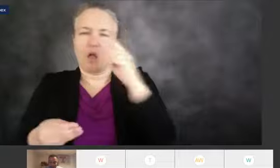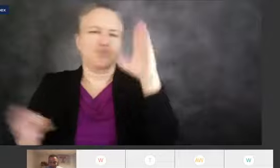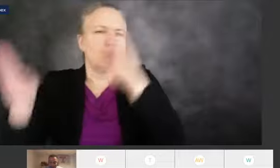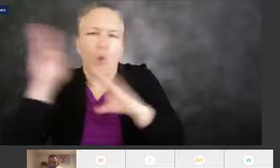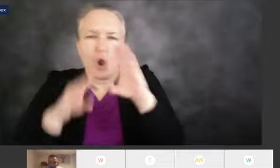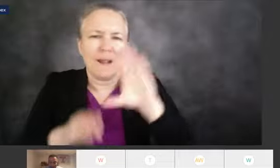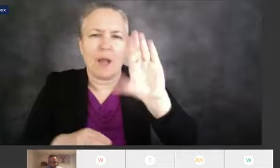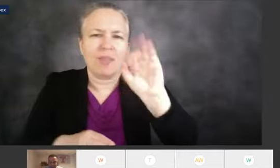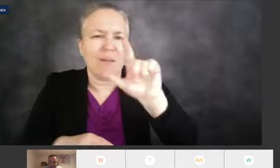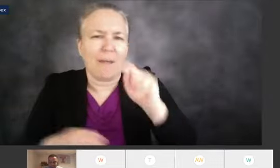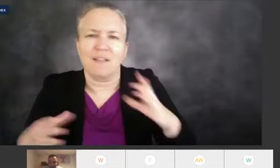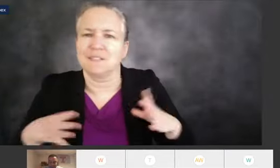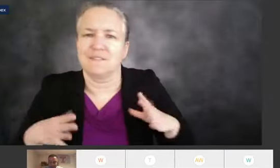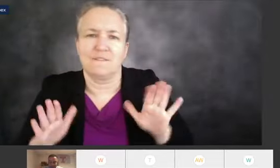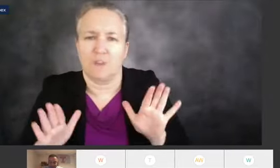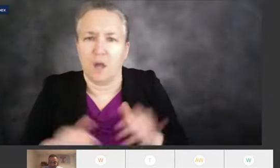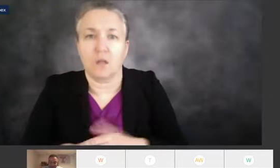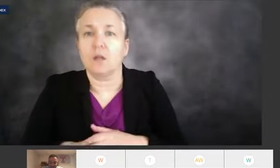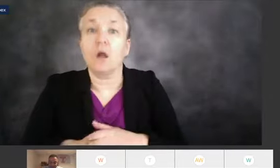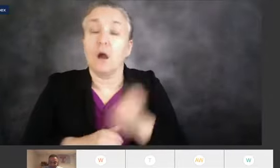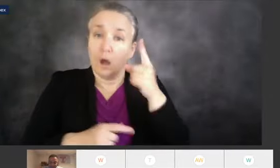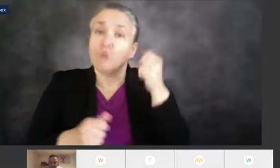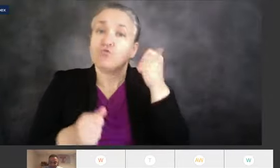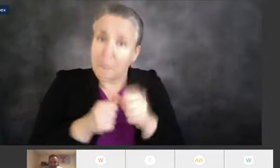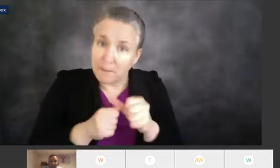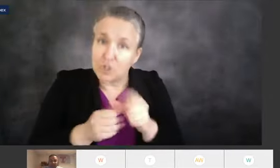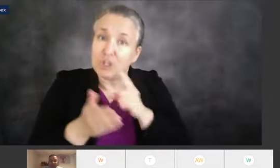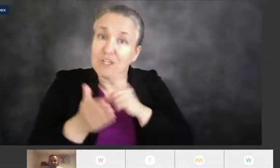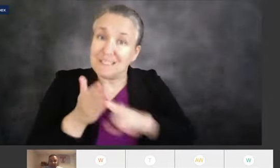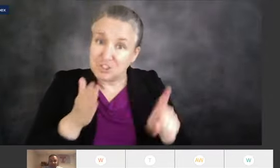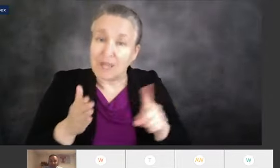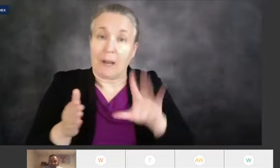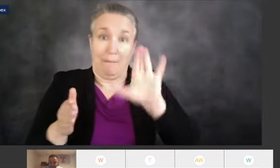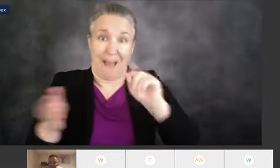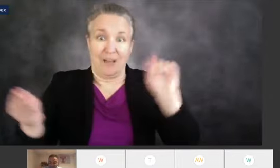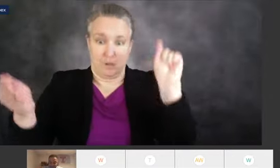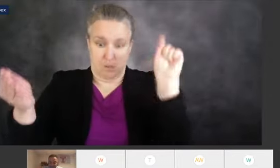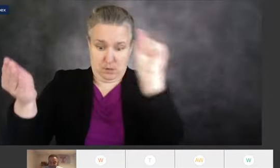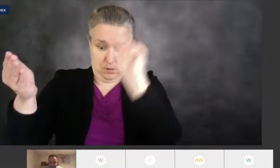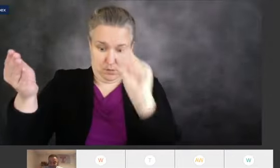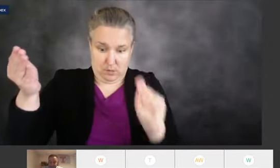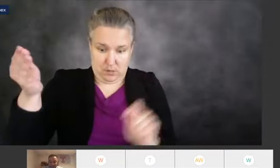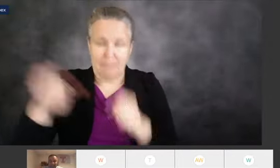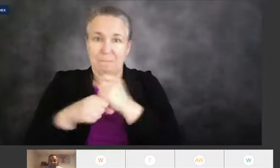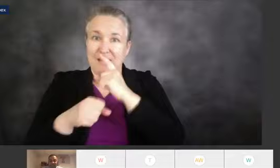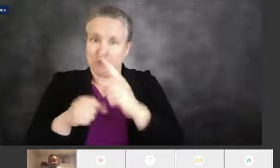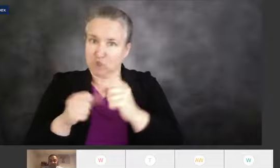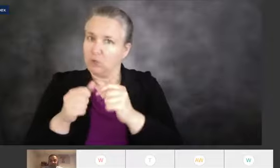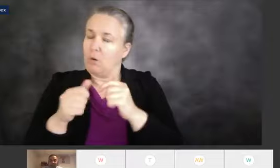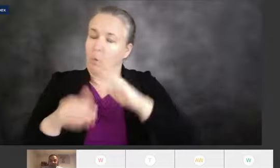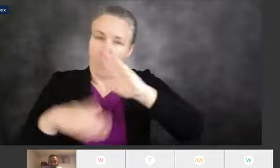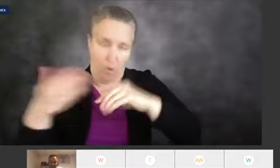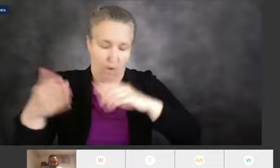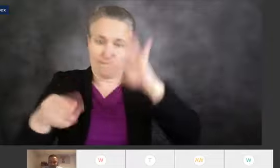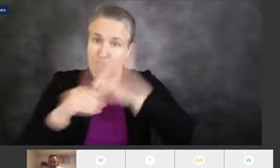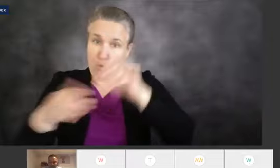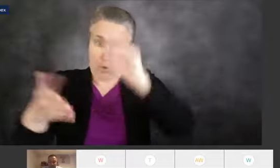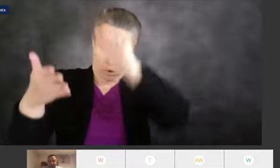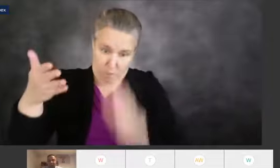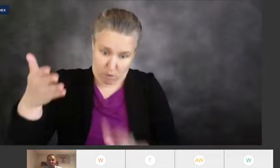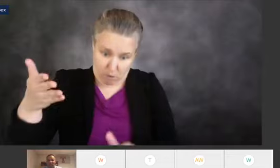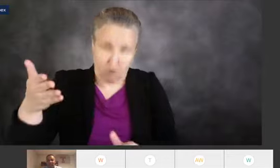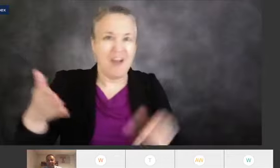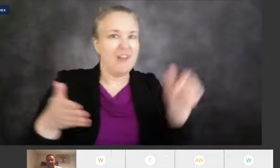is fine. Please don't forget to check your completed ballot to make sure you voted in every race and put it in the privacy